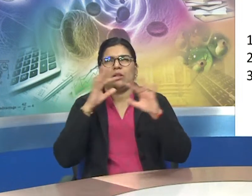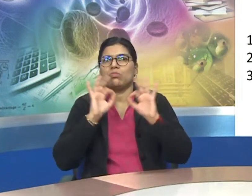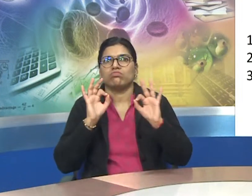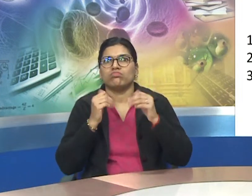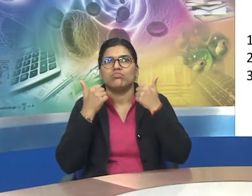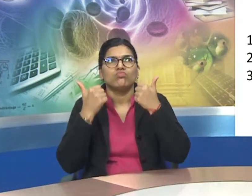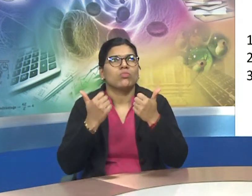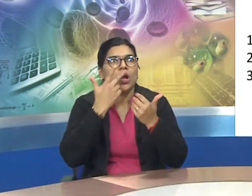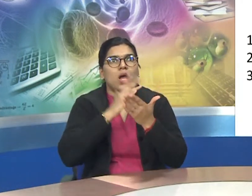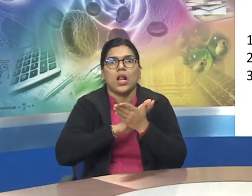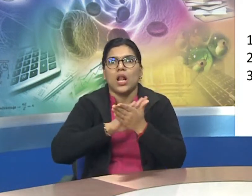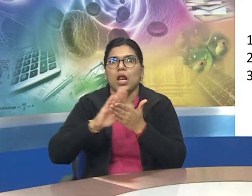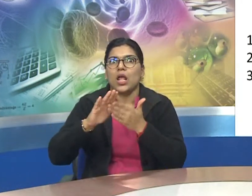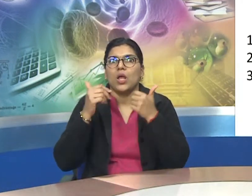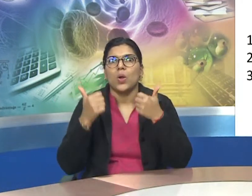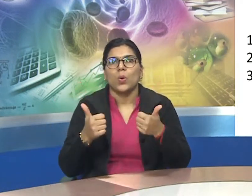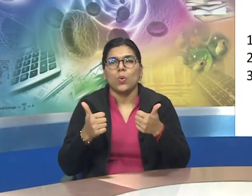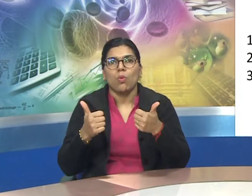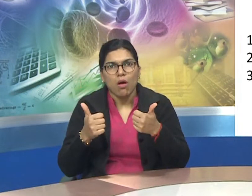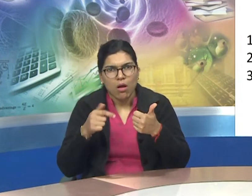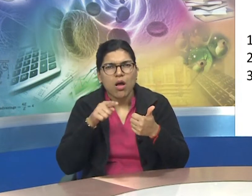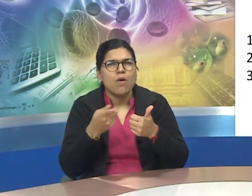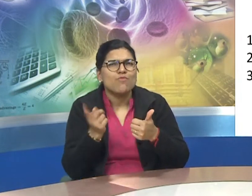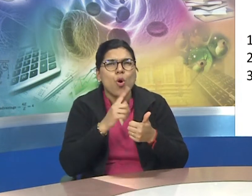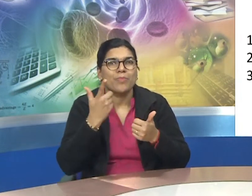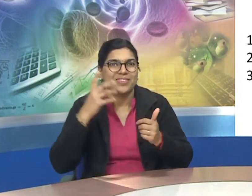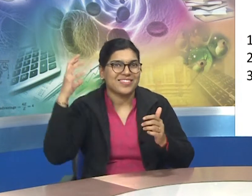was the clean energy